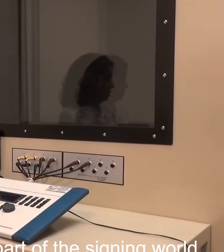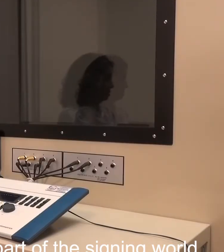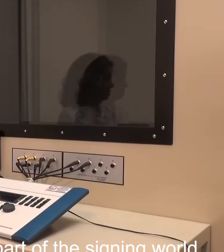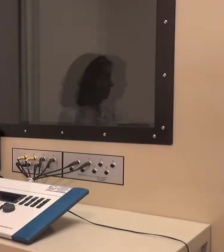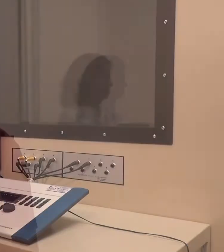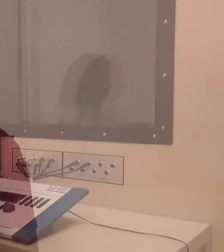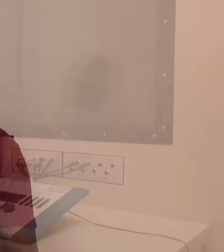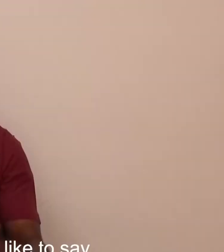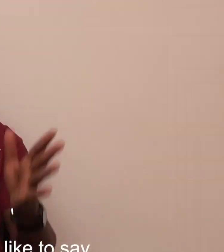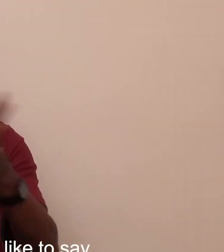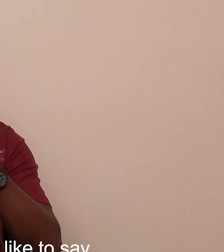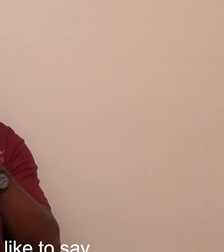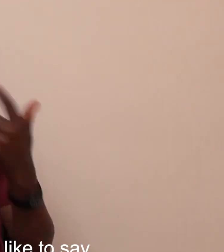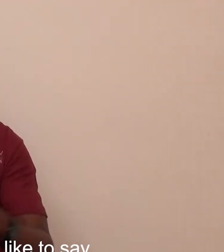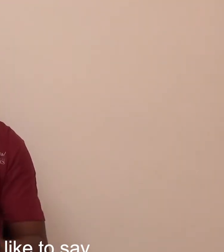world.